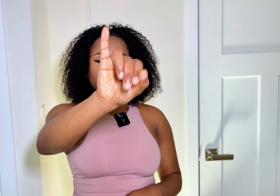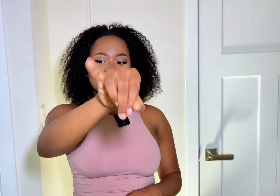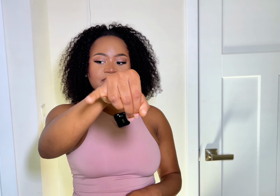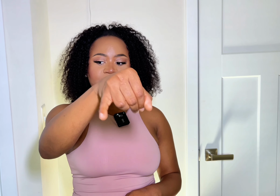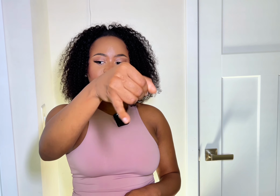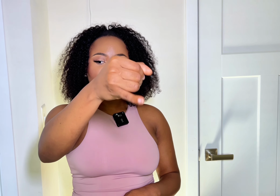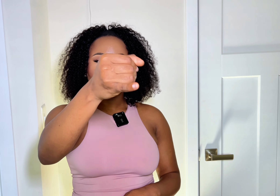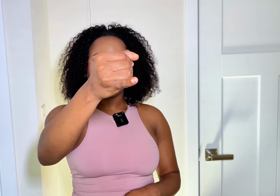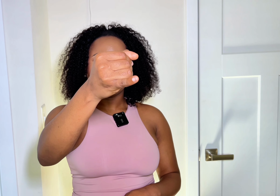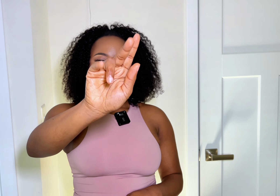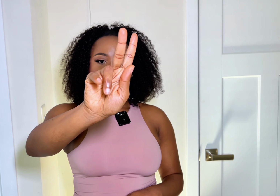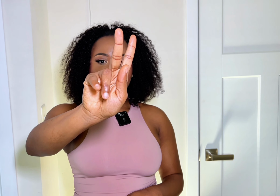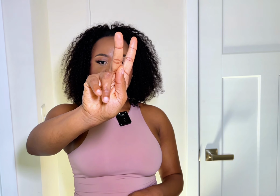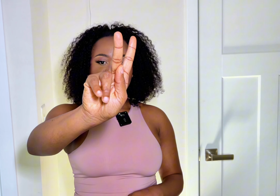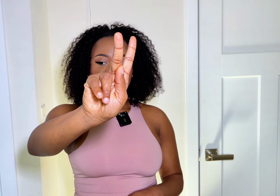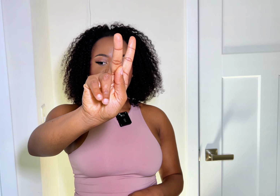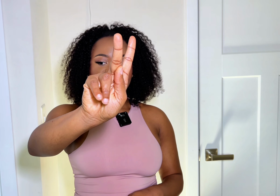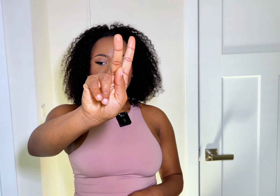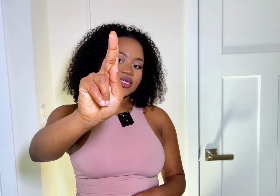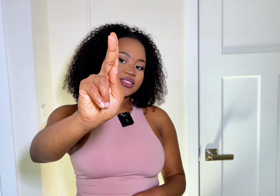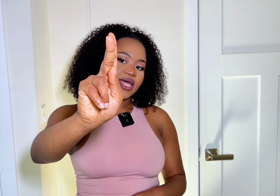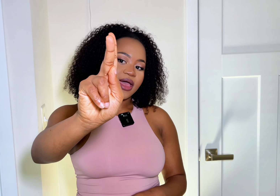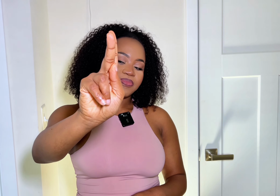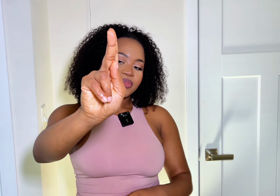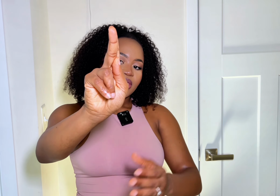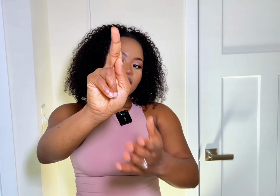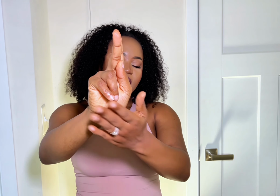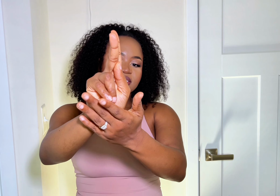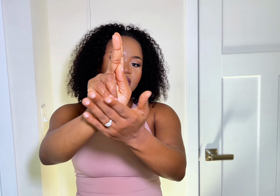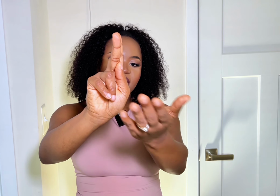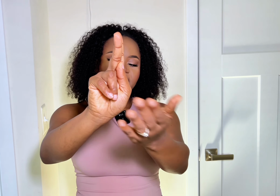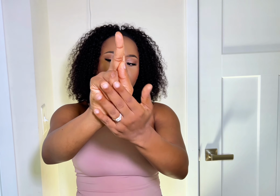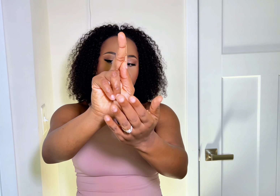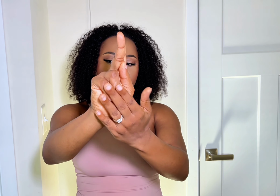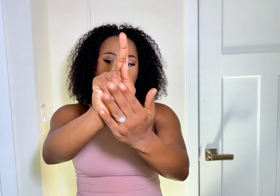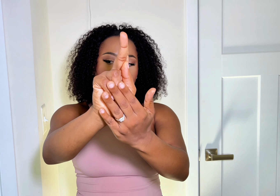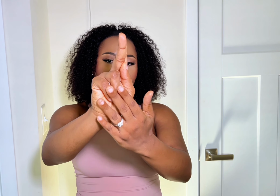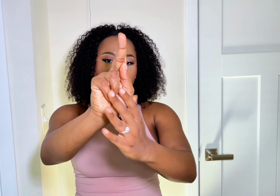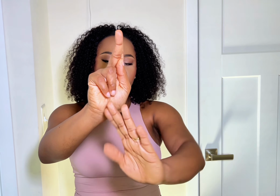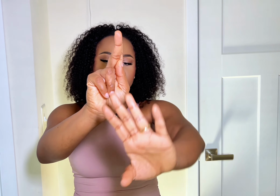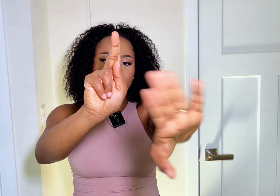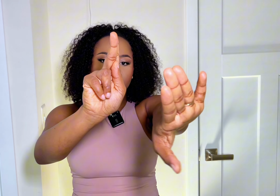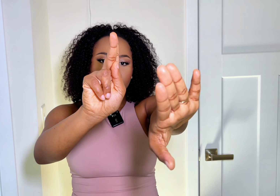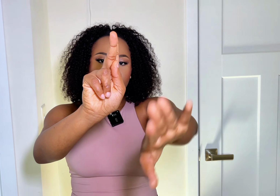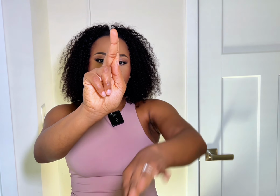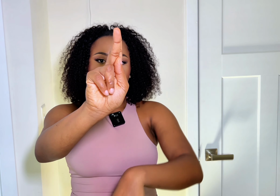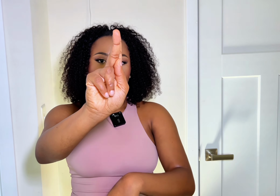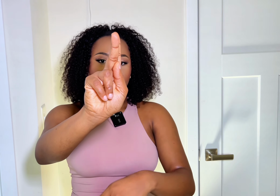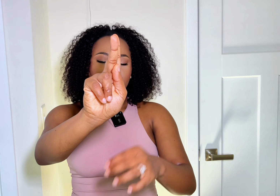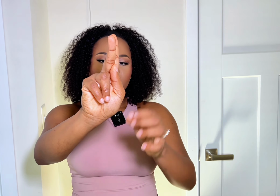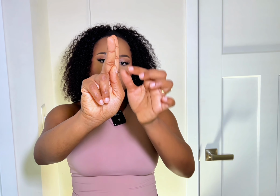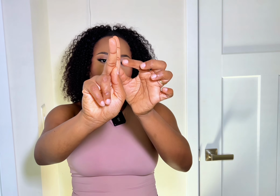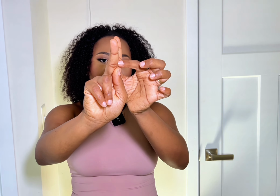me. J. K. This time, see having your palm facing this way, you have